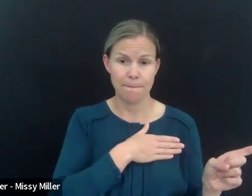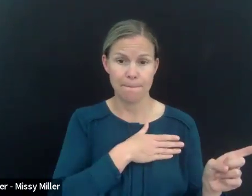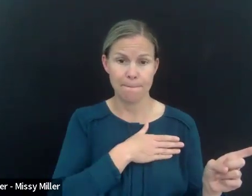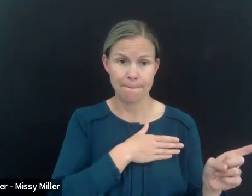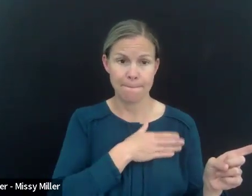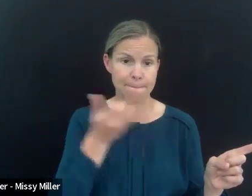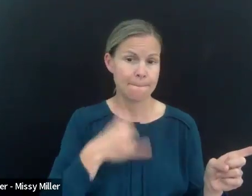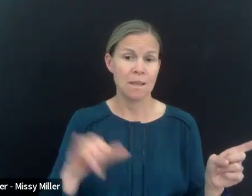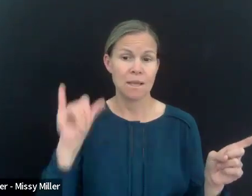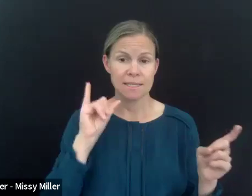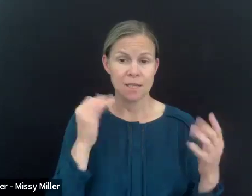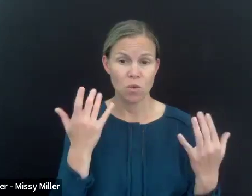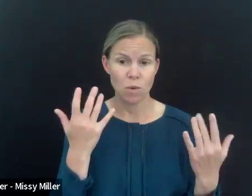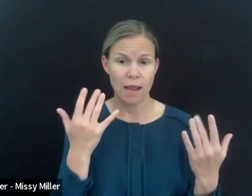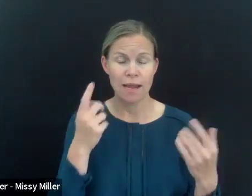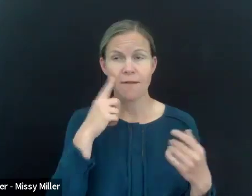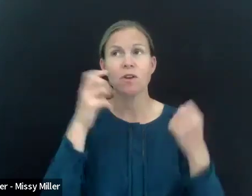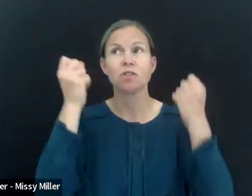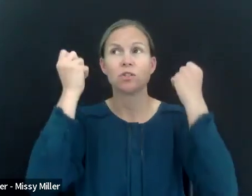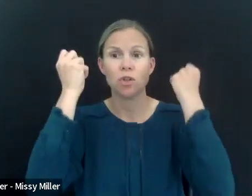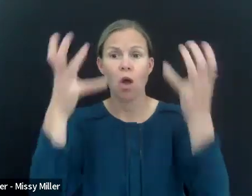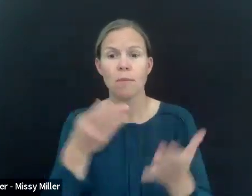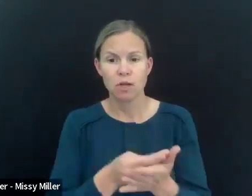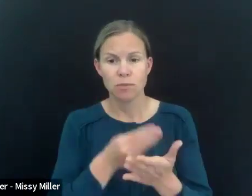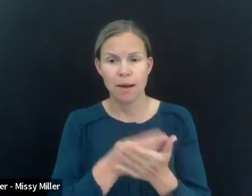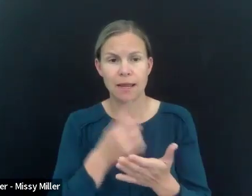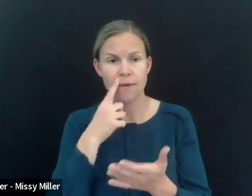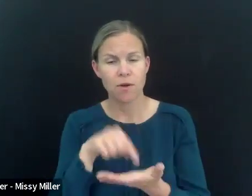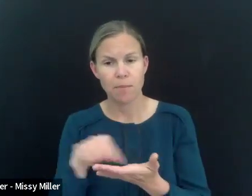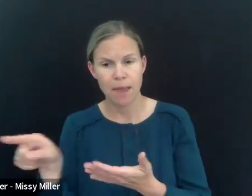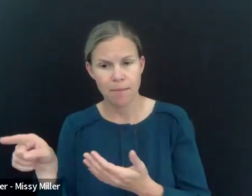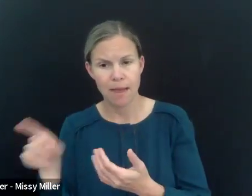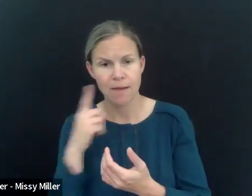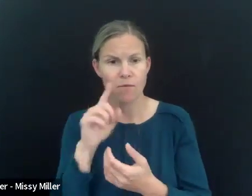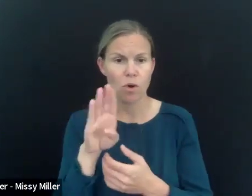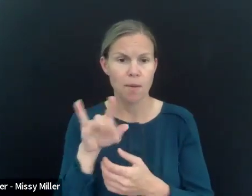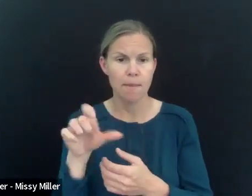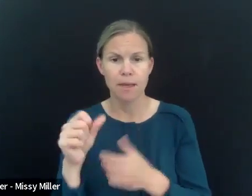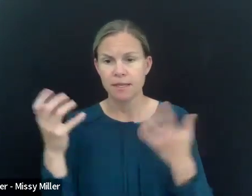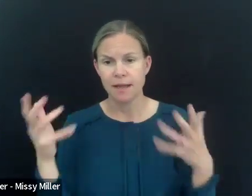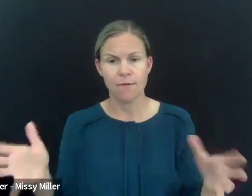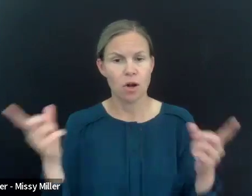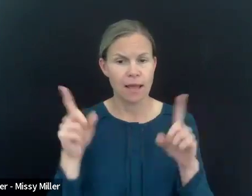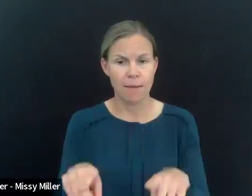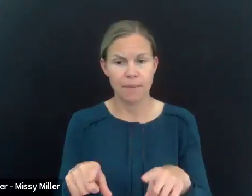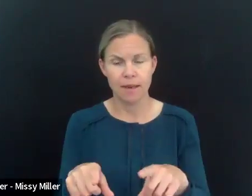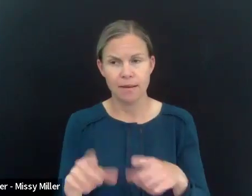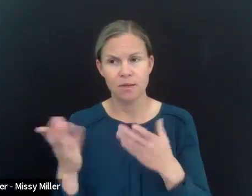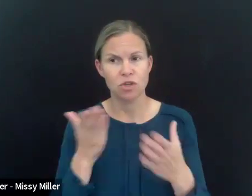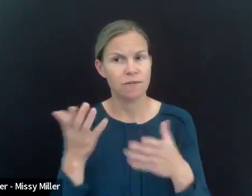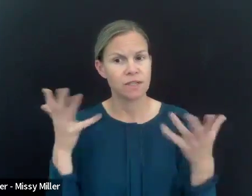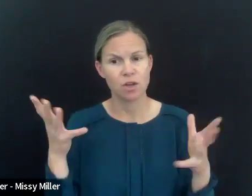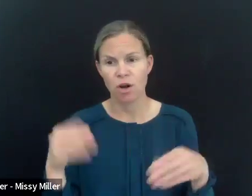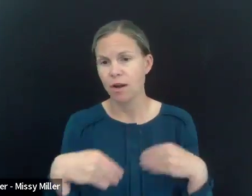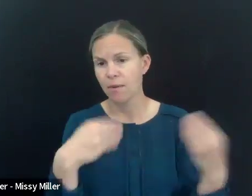still waiting on, hundreds of thousands of dollars of bills for services already rendered. And